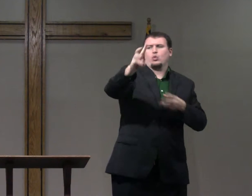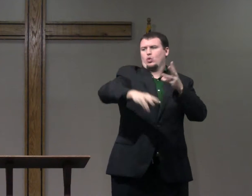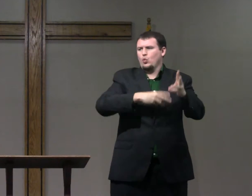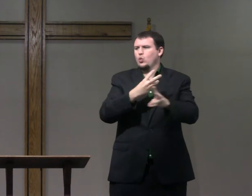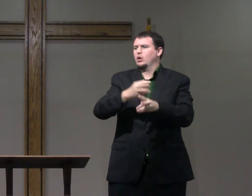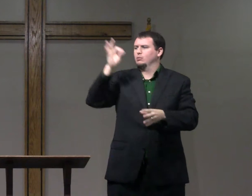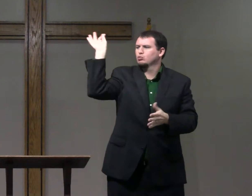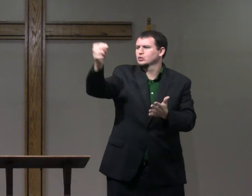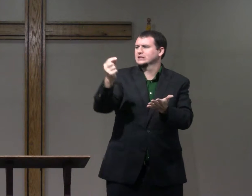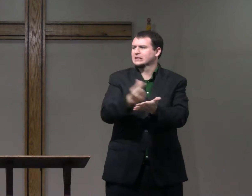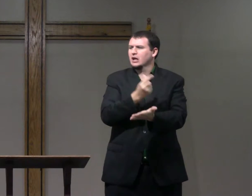Go